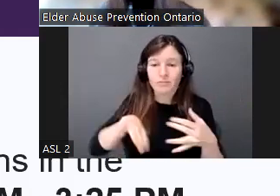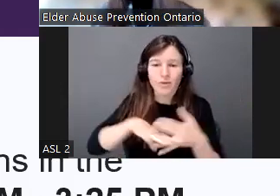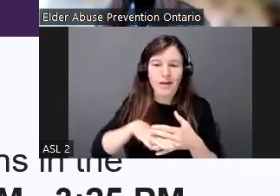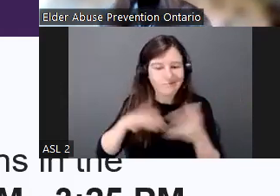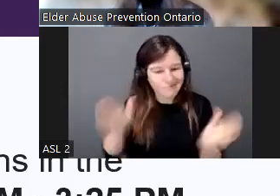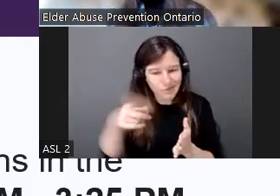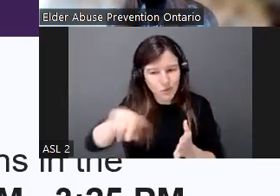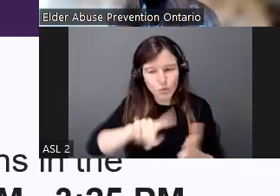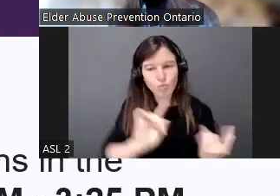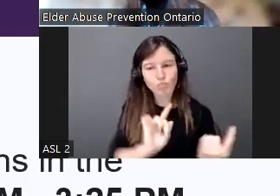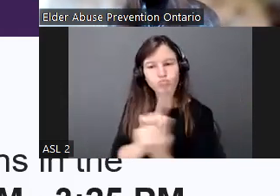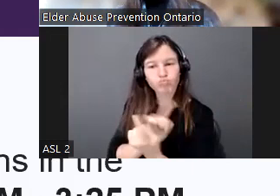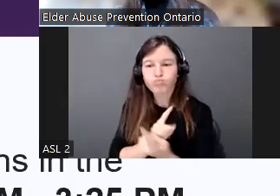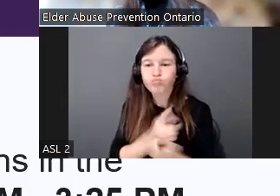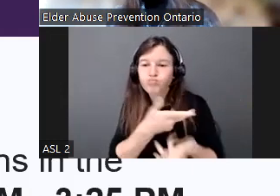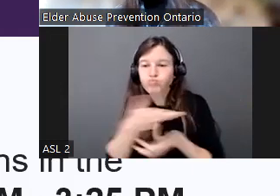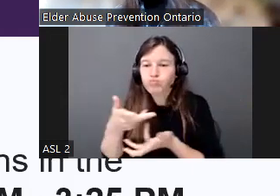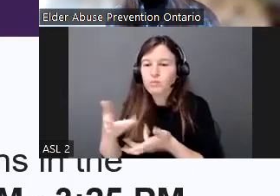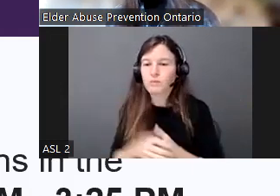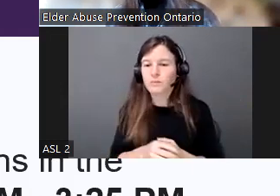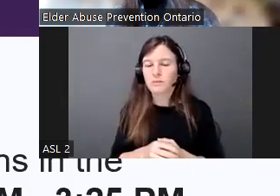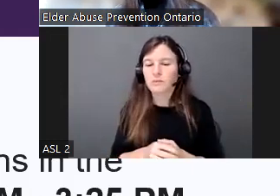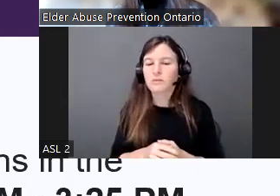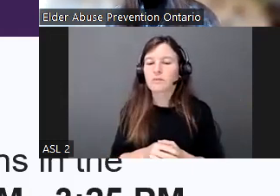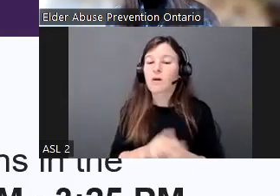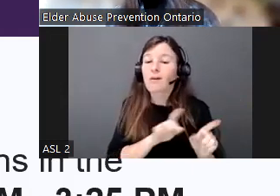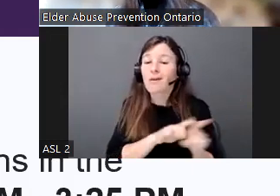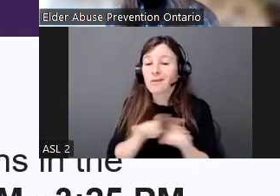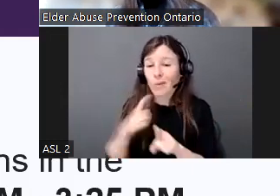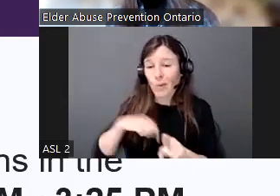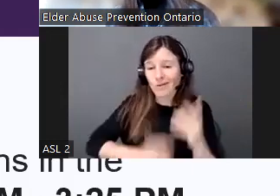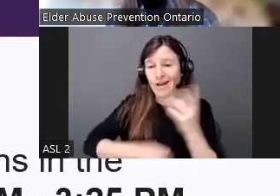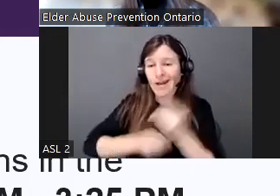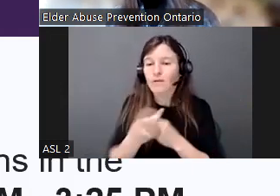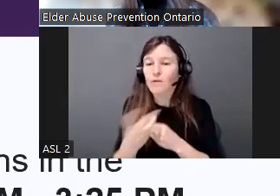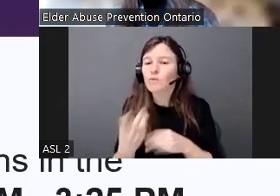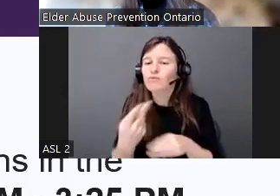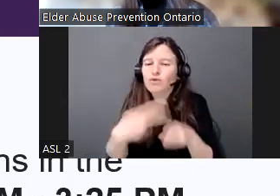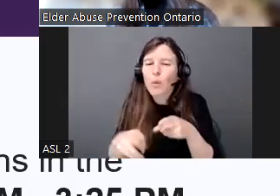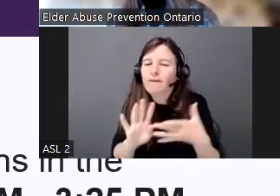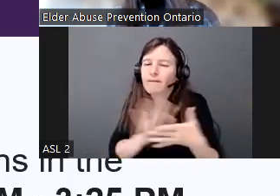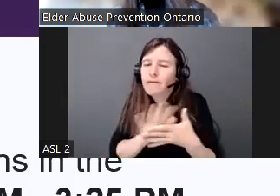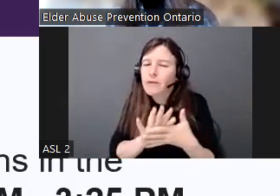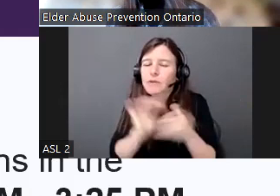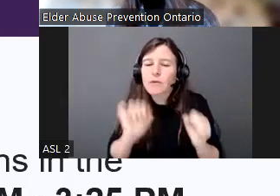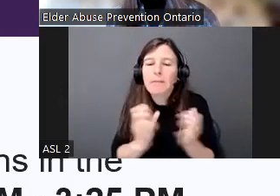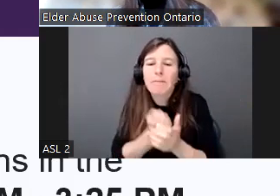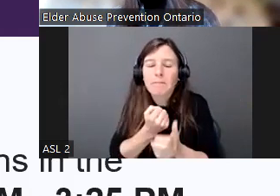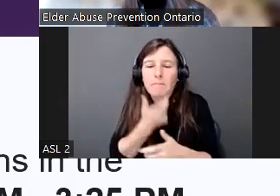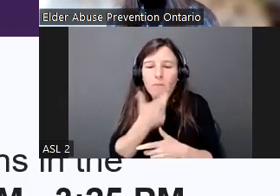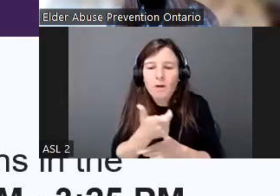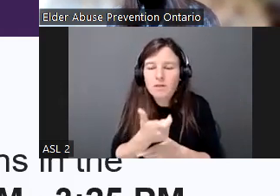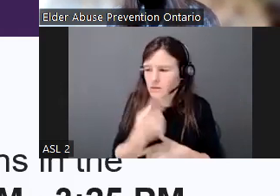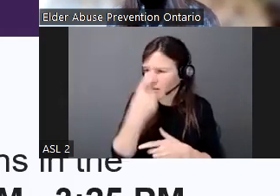we are also put in a few videos if you want to watch. They're short, believe up to maybe 2 minutes, I think